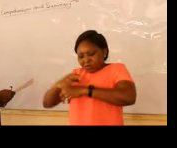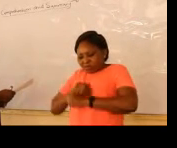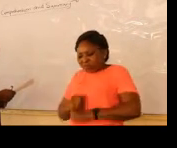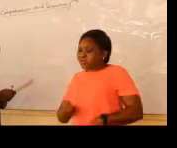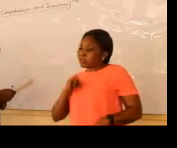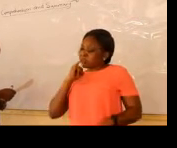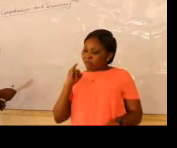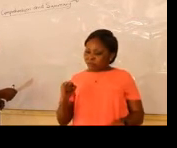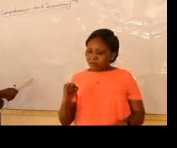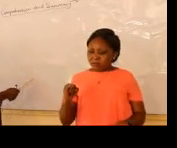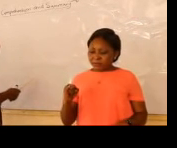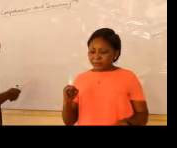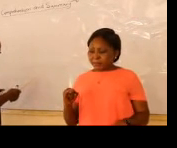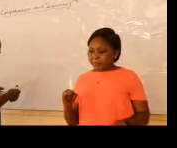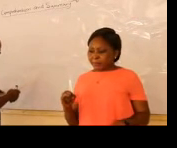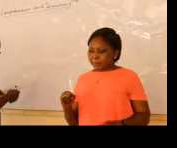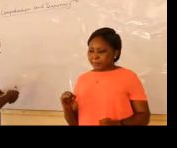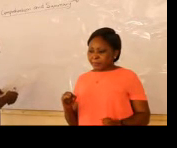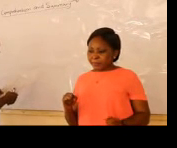is